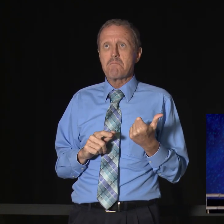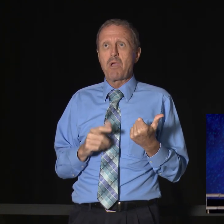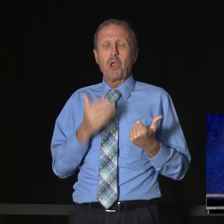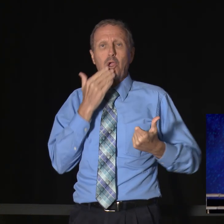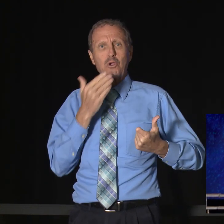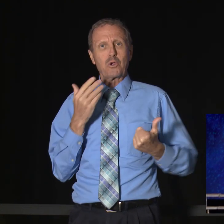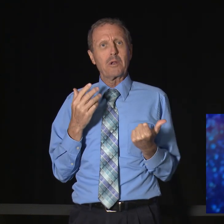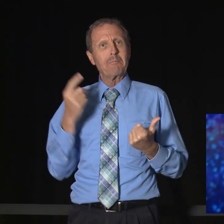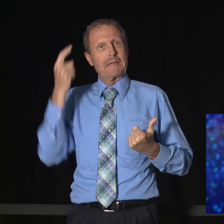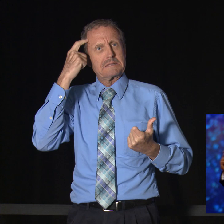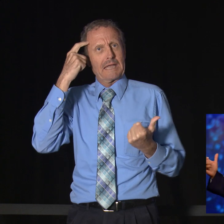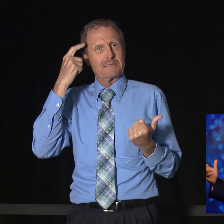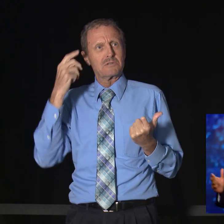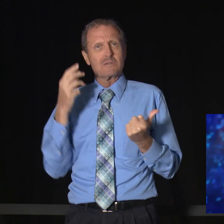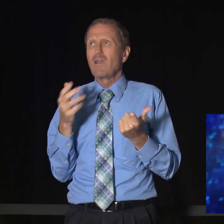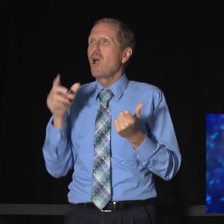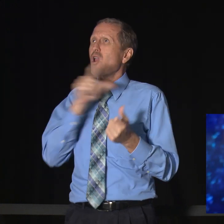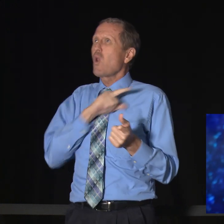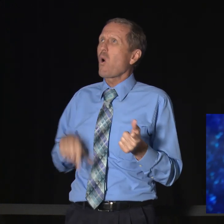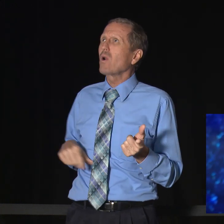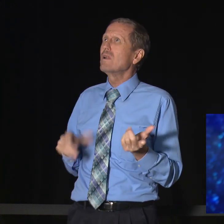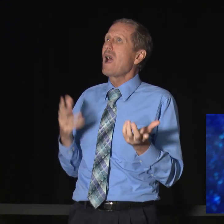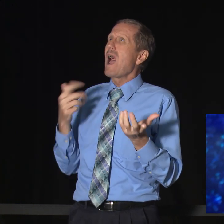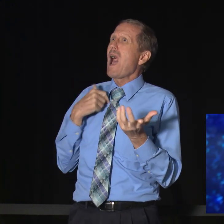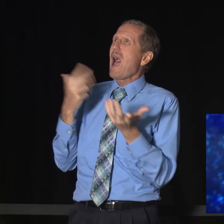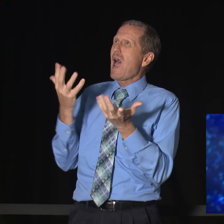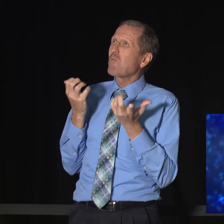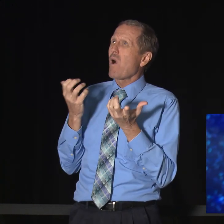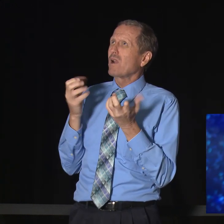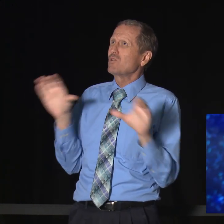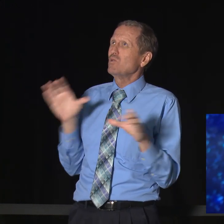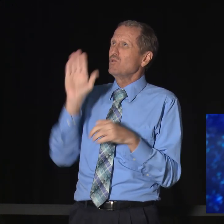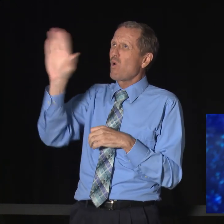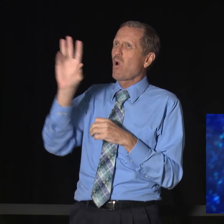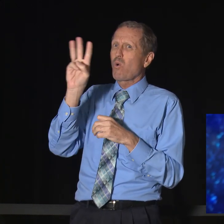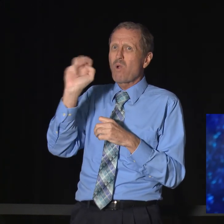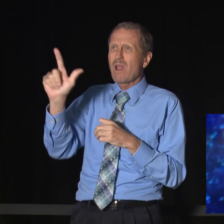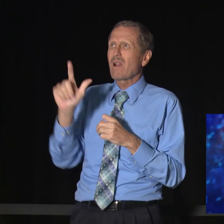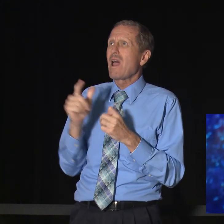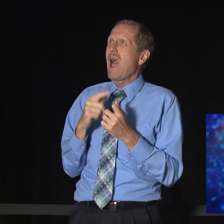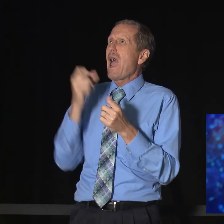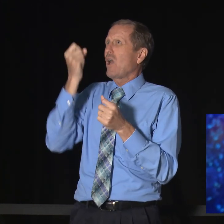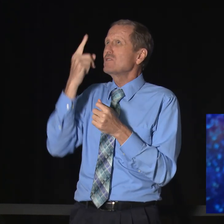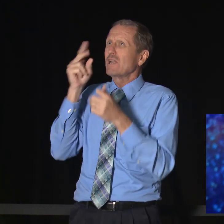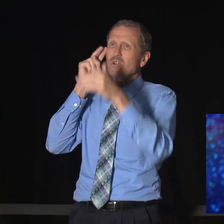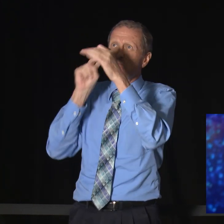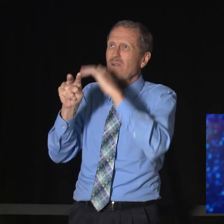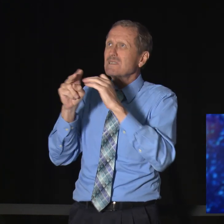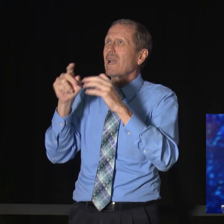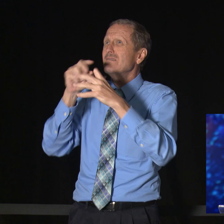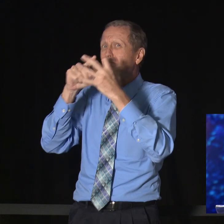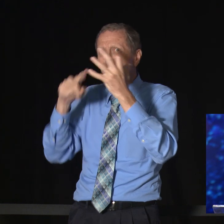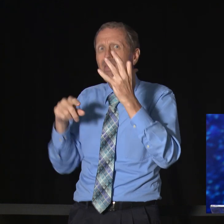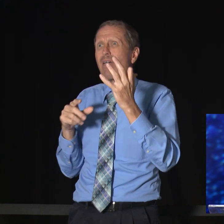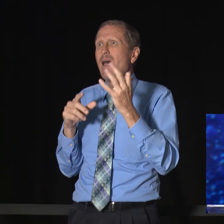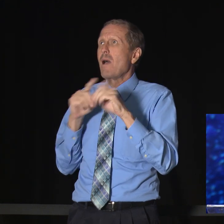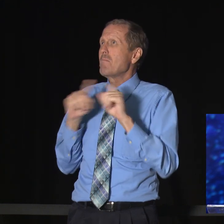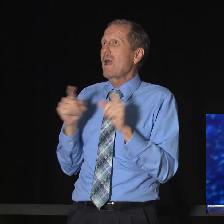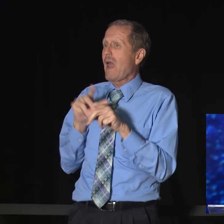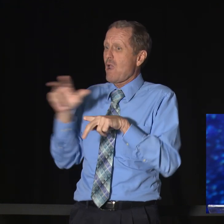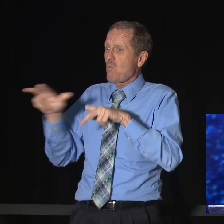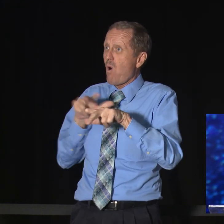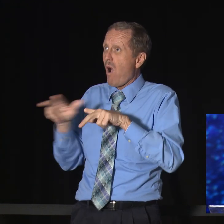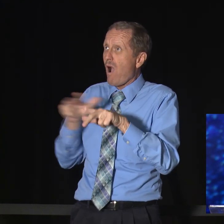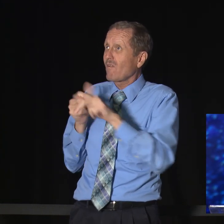request. "Lord, I want to do your will, and I understand what you have prophesied, but I can only walk in your will if